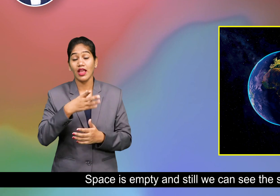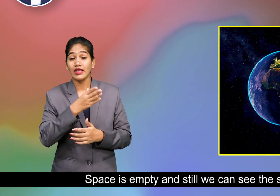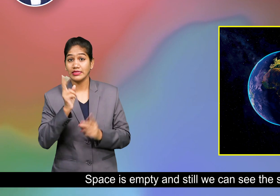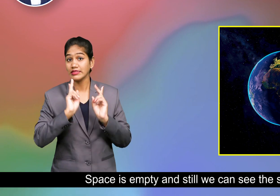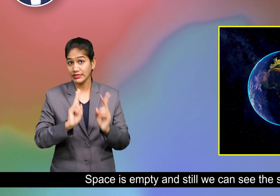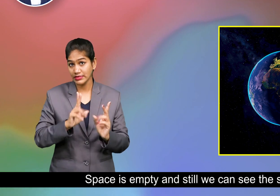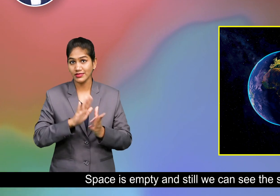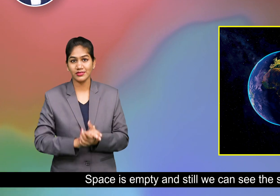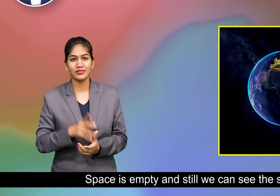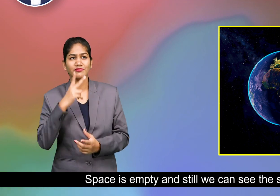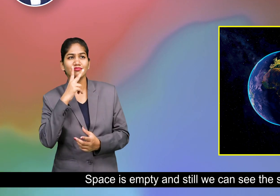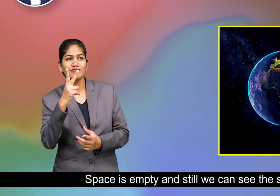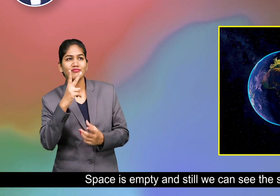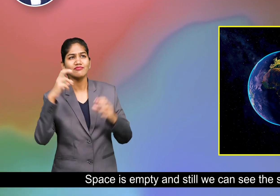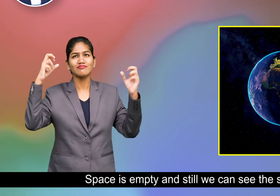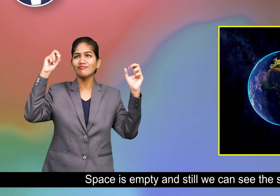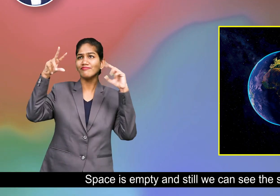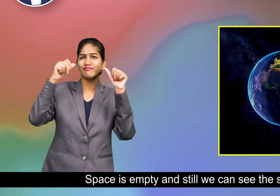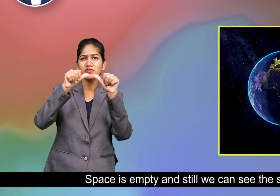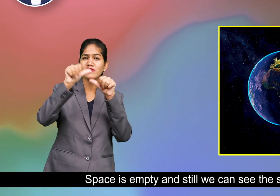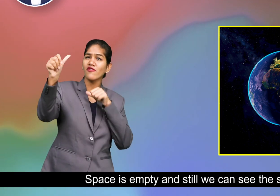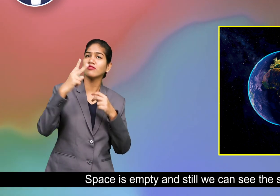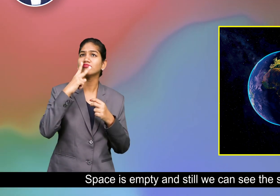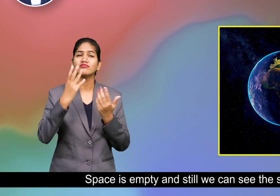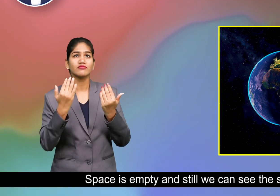We can see the stars far away.